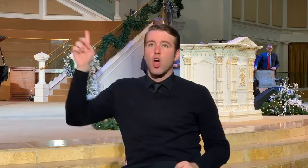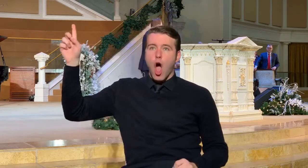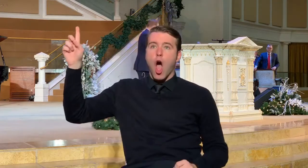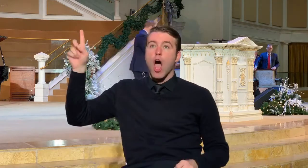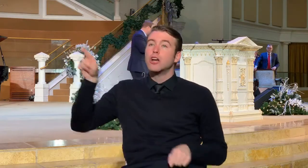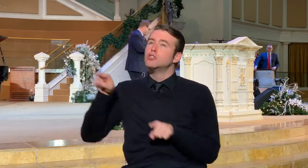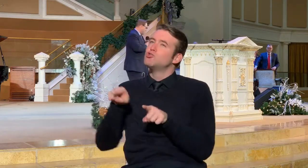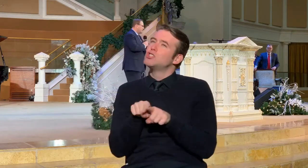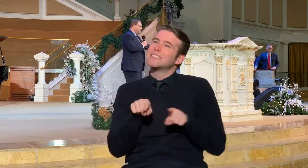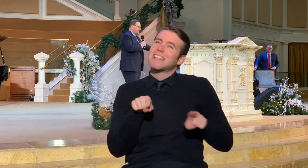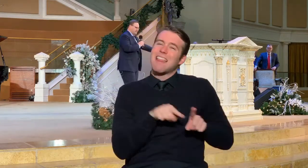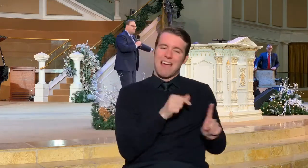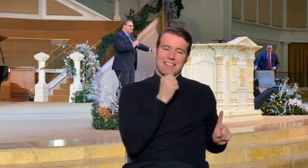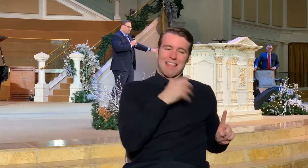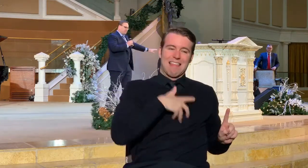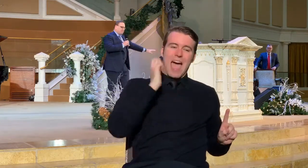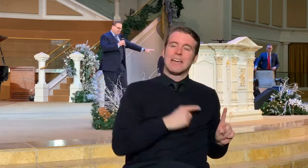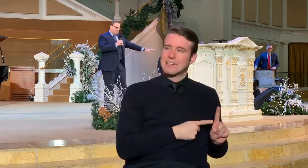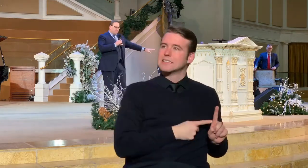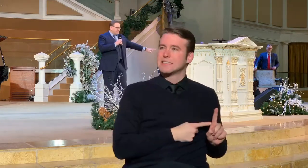that lioness.